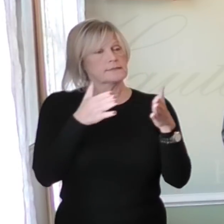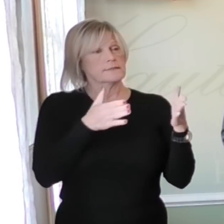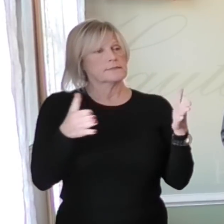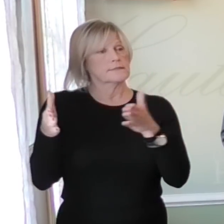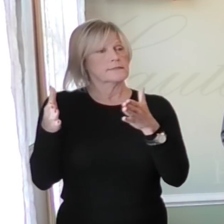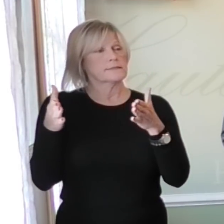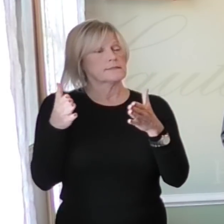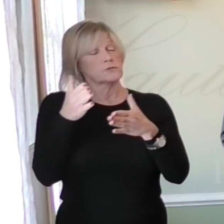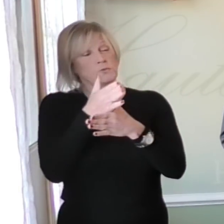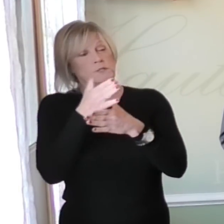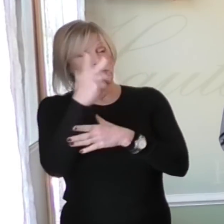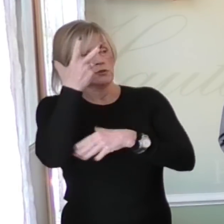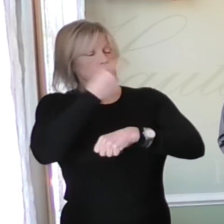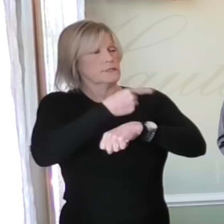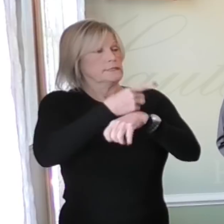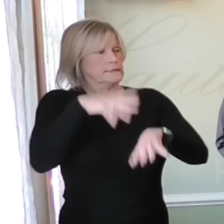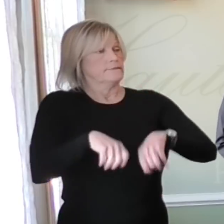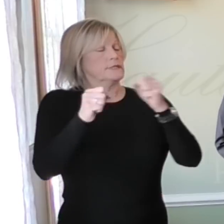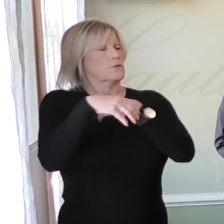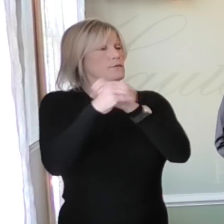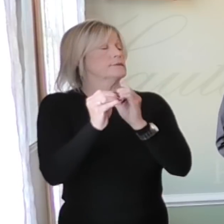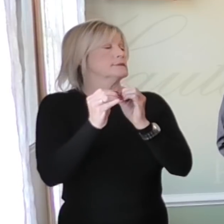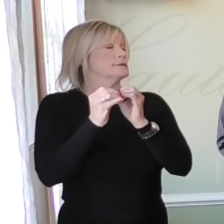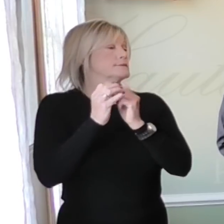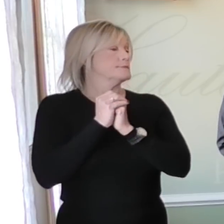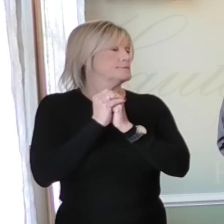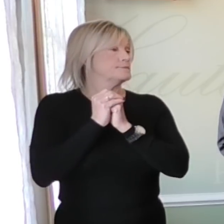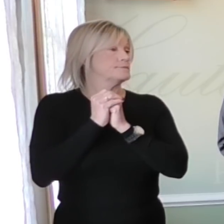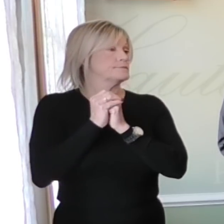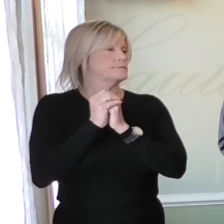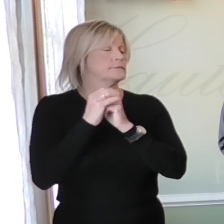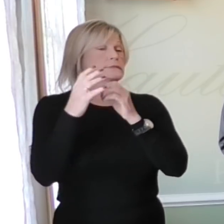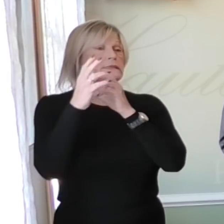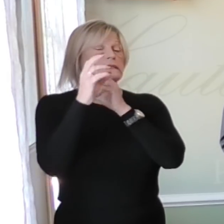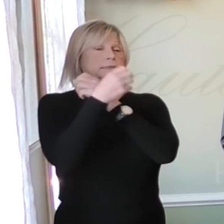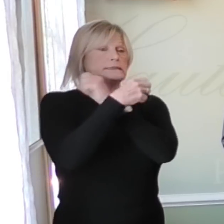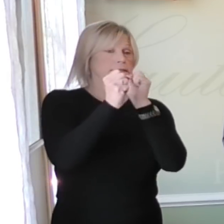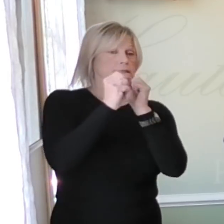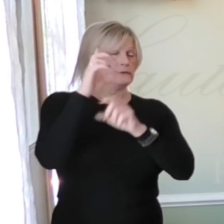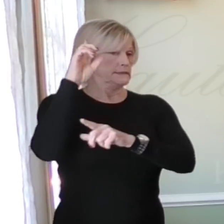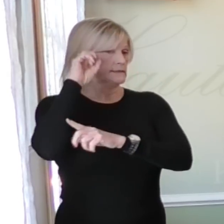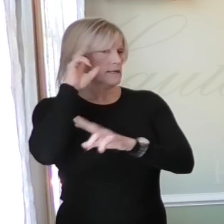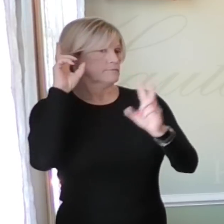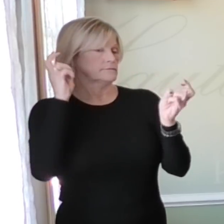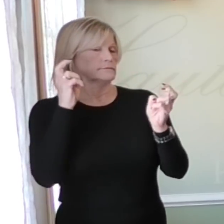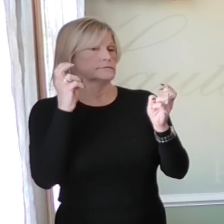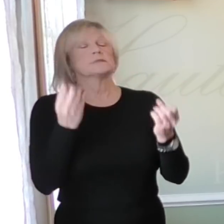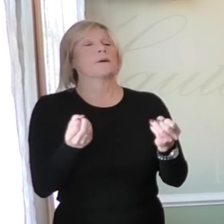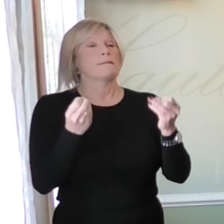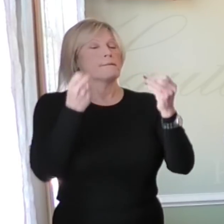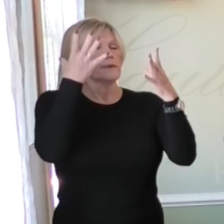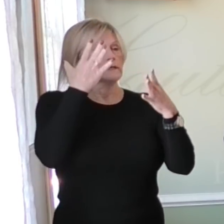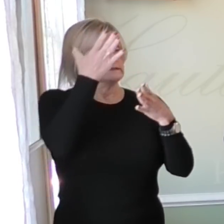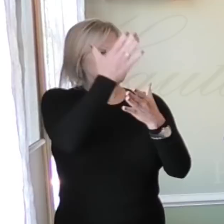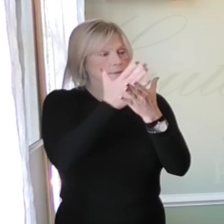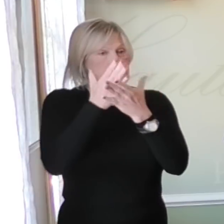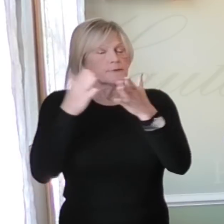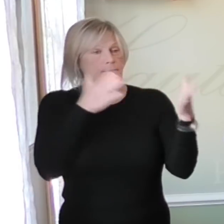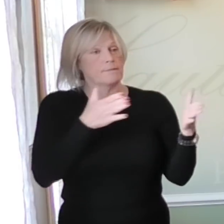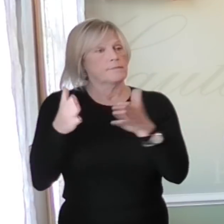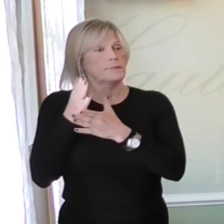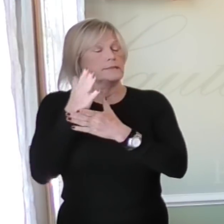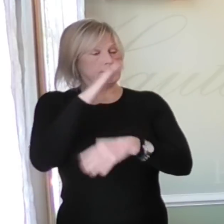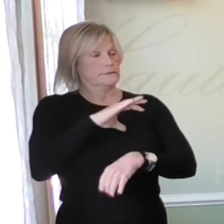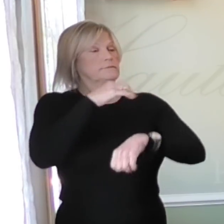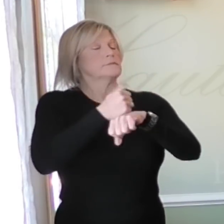within 30 days of taking office. Safe and Sound is a multi-phase plan built around the need